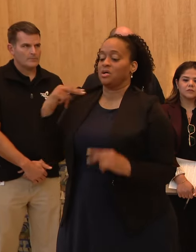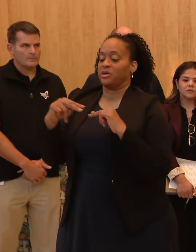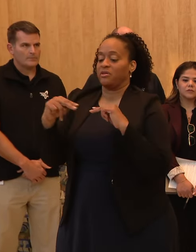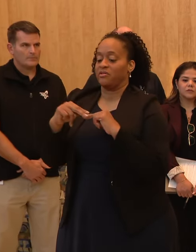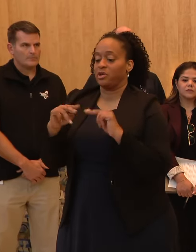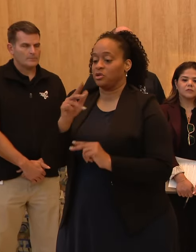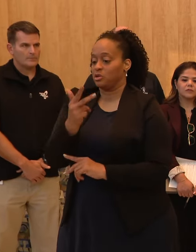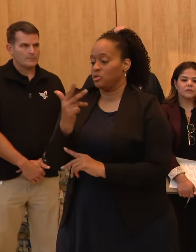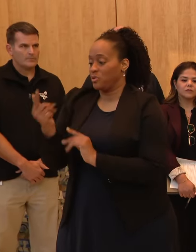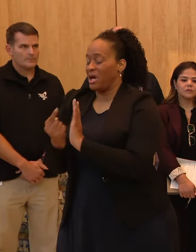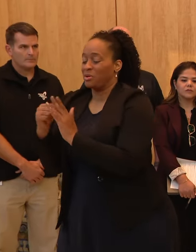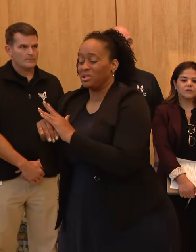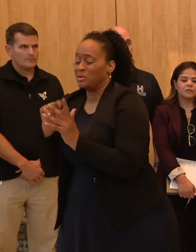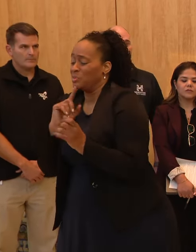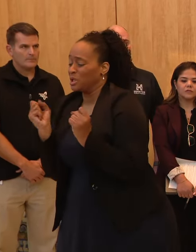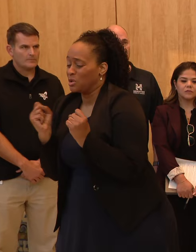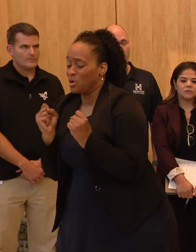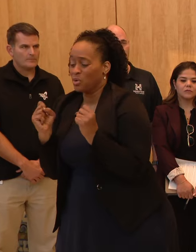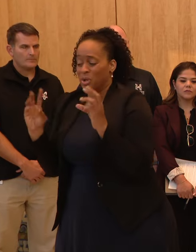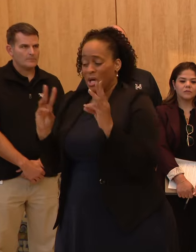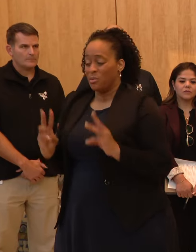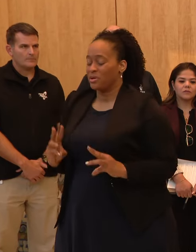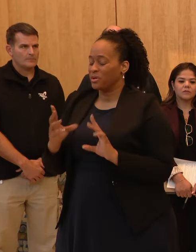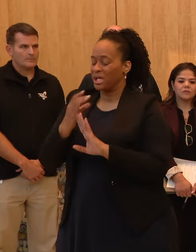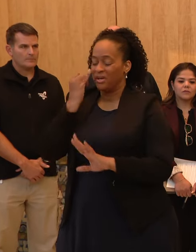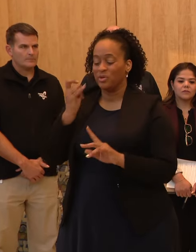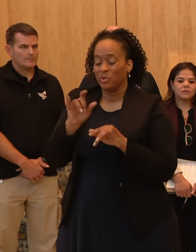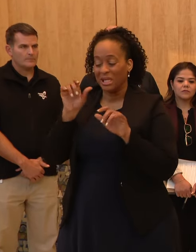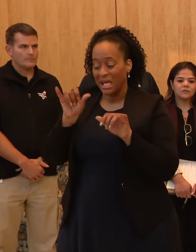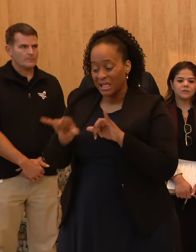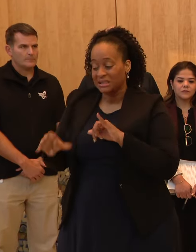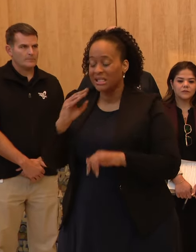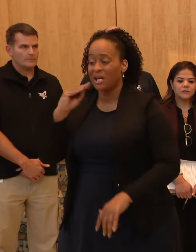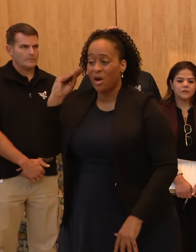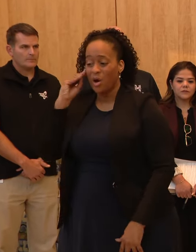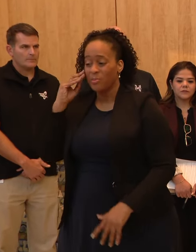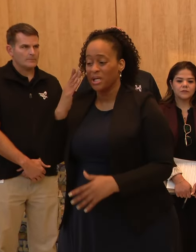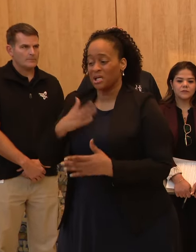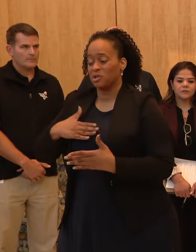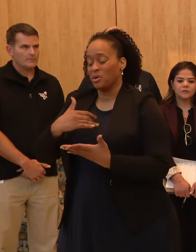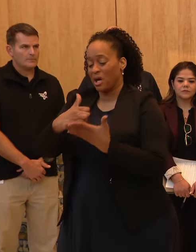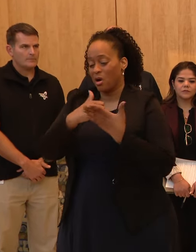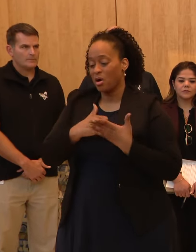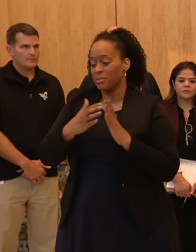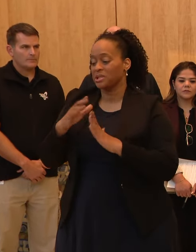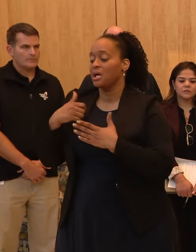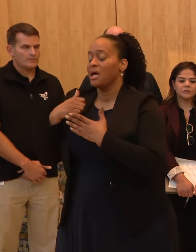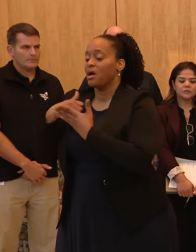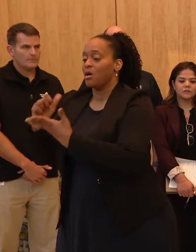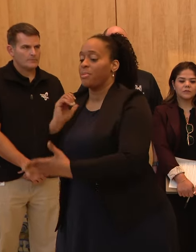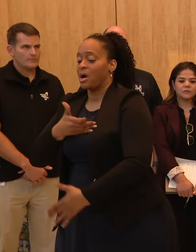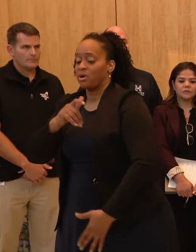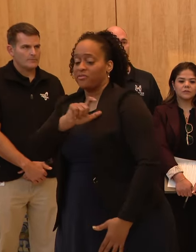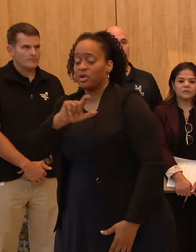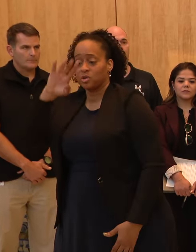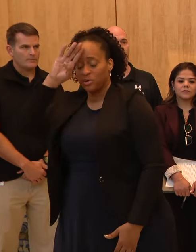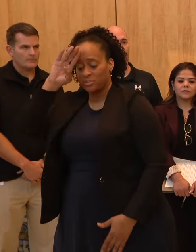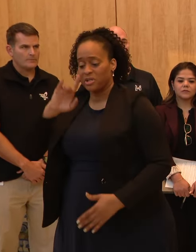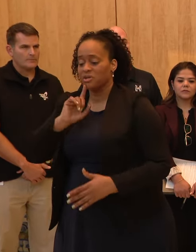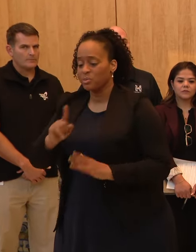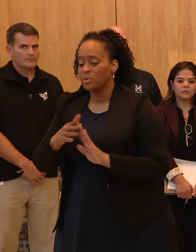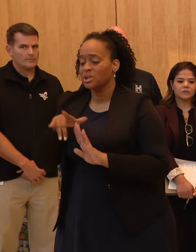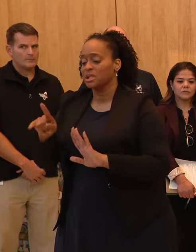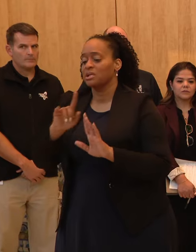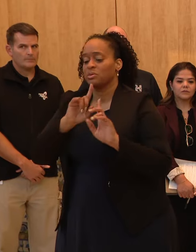3 hours in some really cold weather. So if you can stay off the road, please do so, because you help us, you help our first responders respond to the really